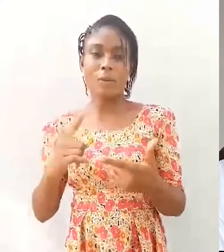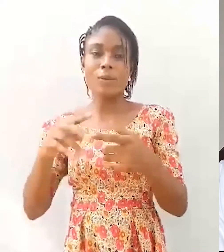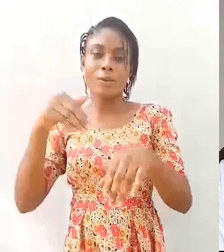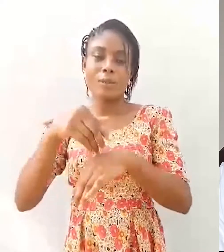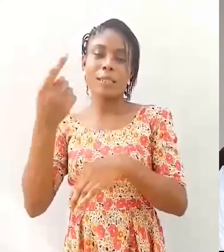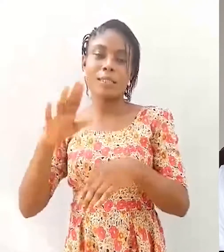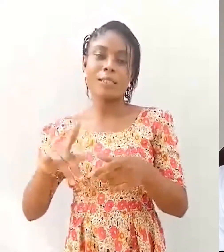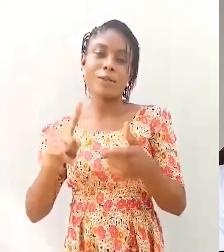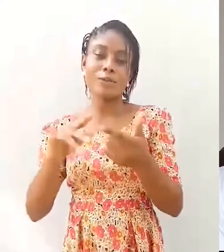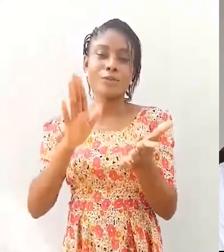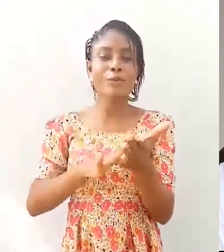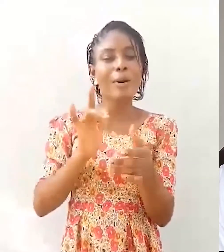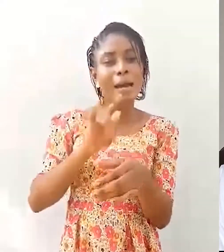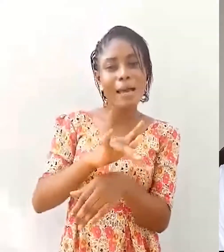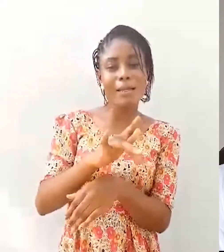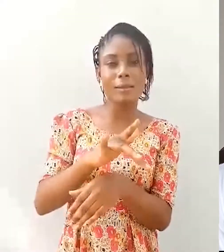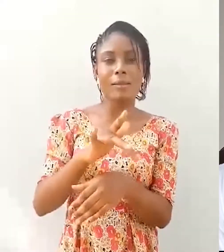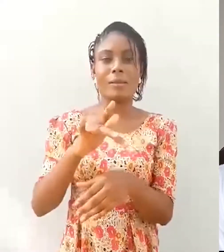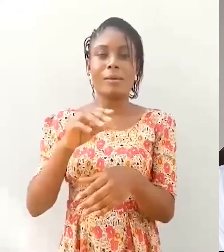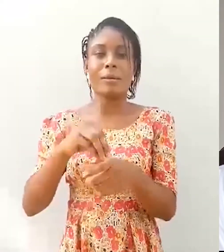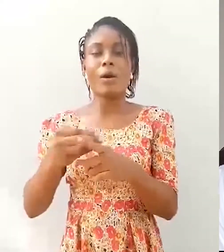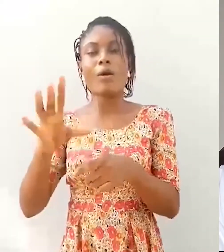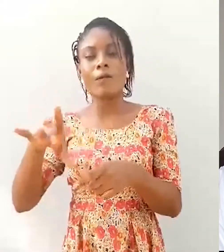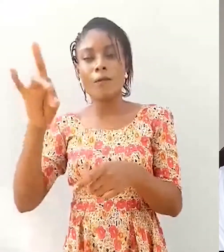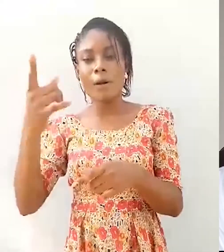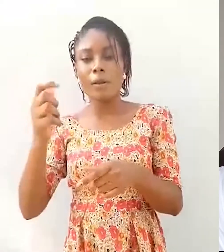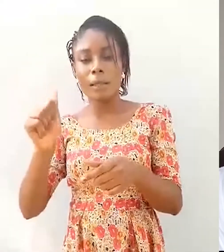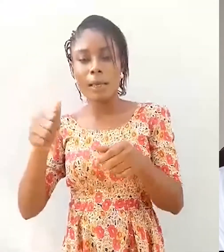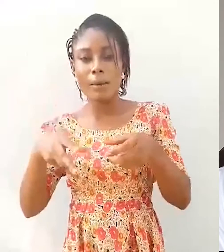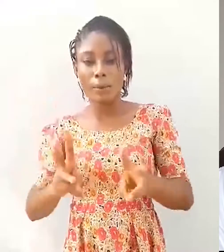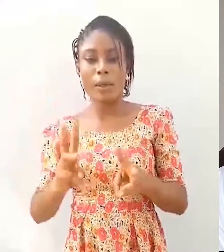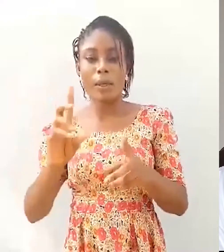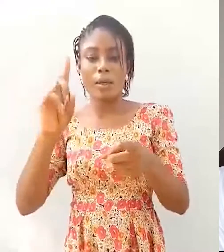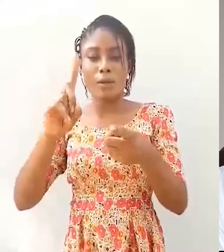way to allow the child to express himself.